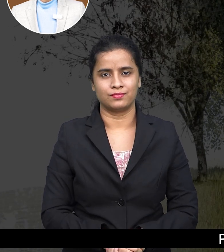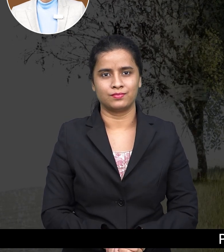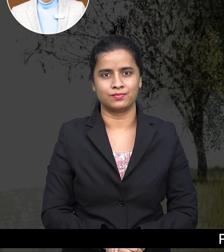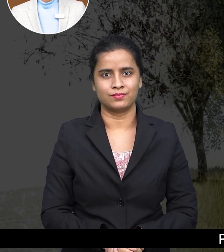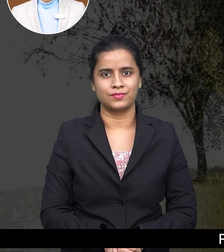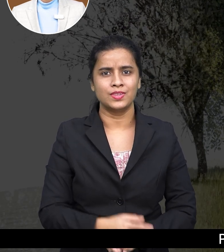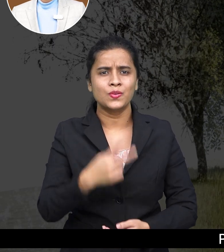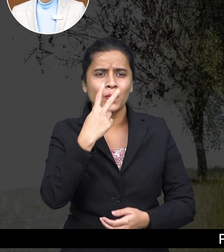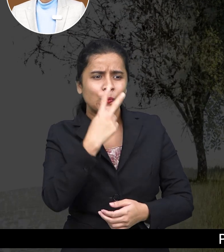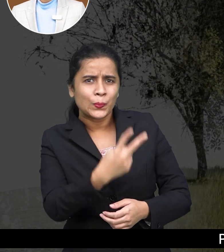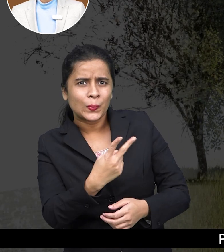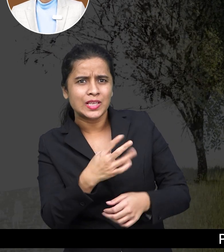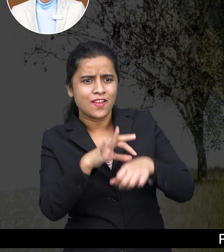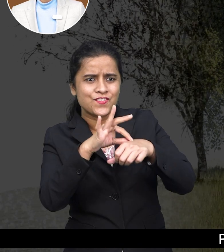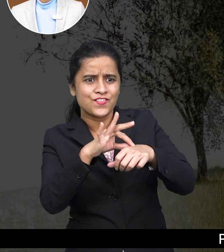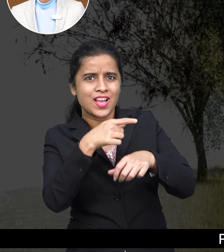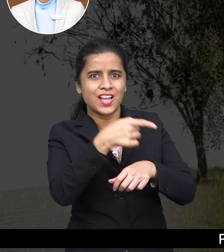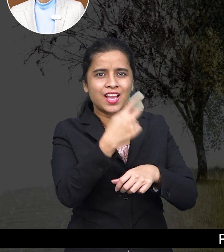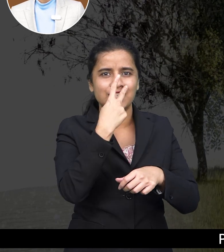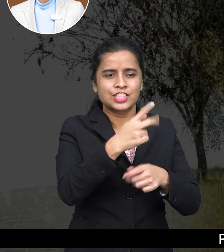Physical change.